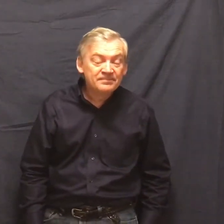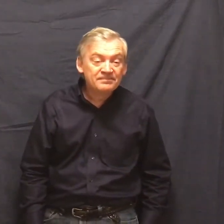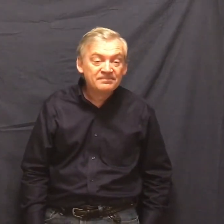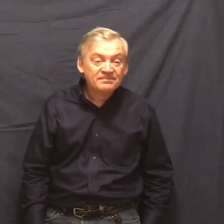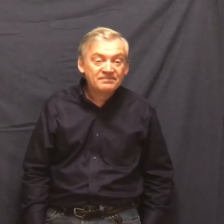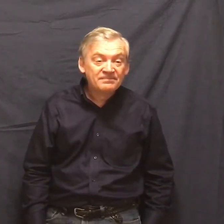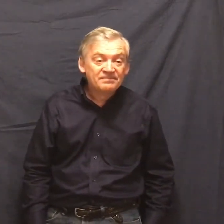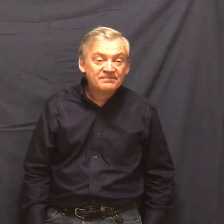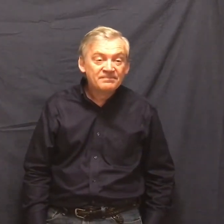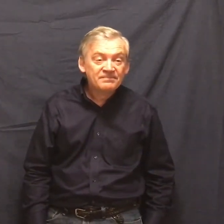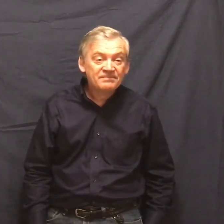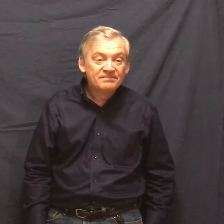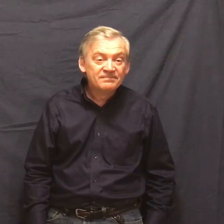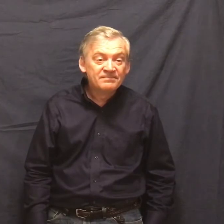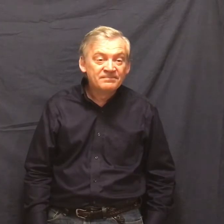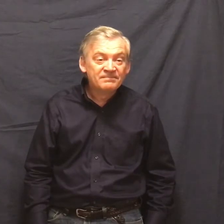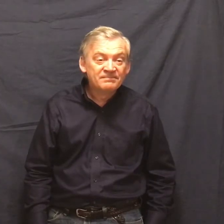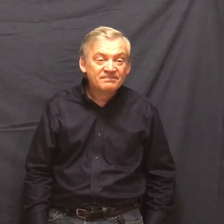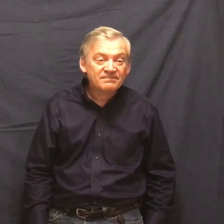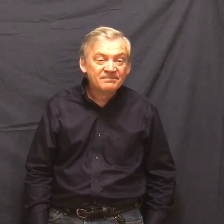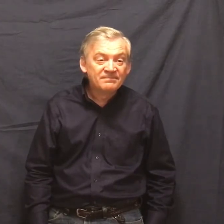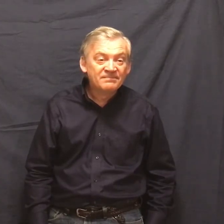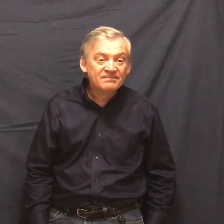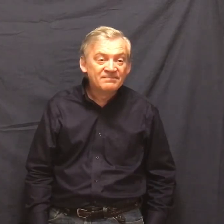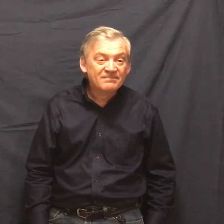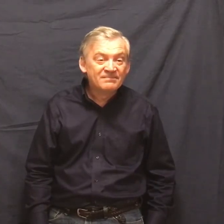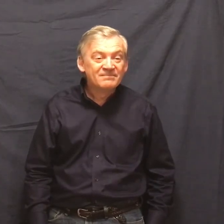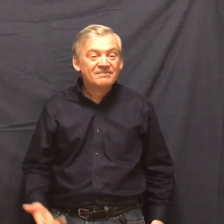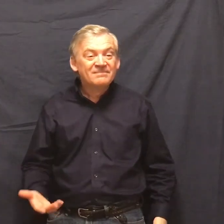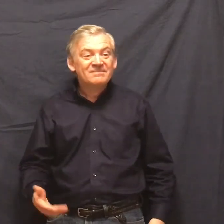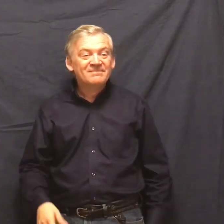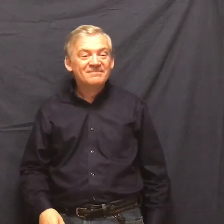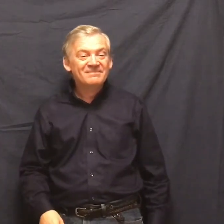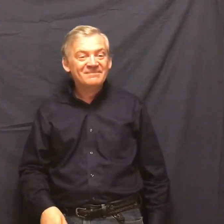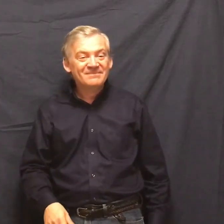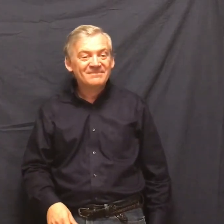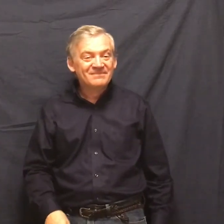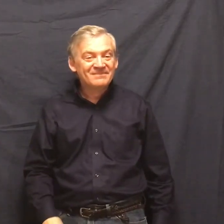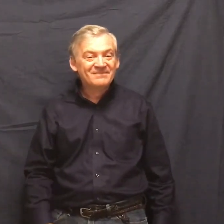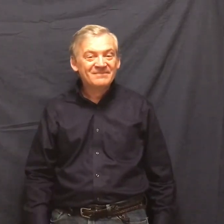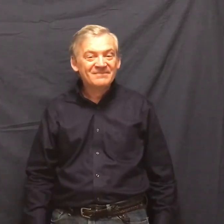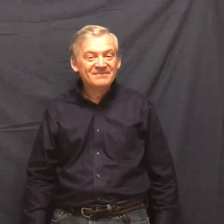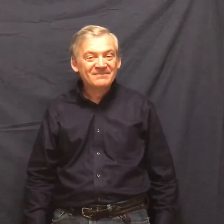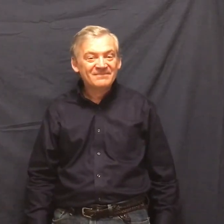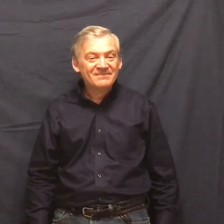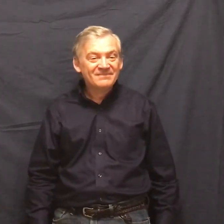How's your bitch? I seen she wasn't under your wagon this morning.